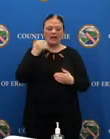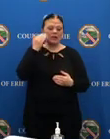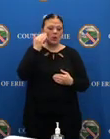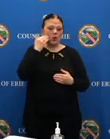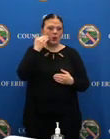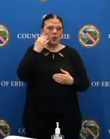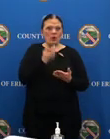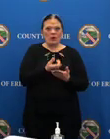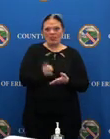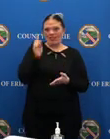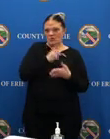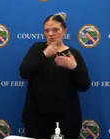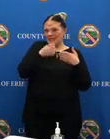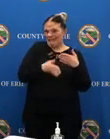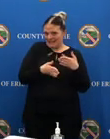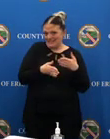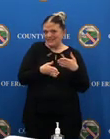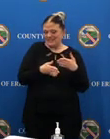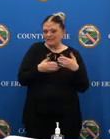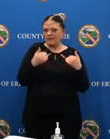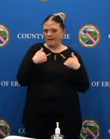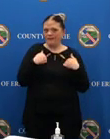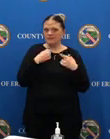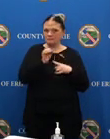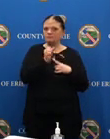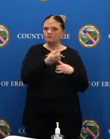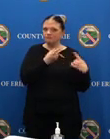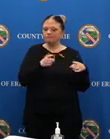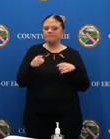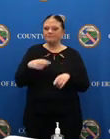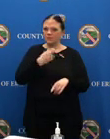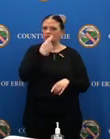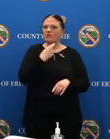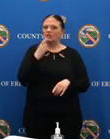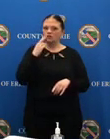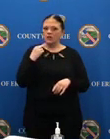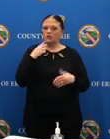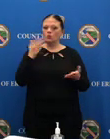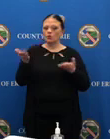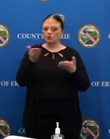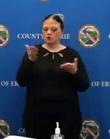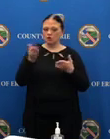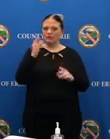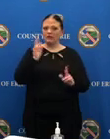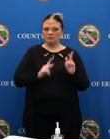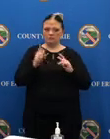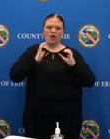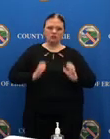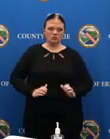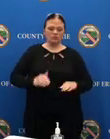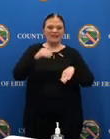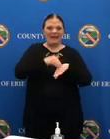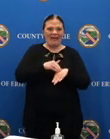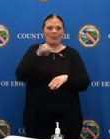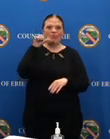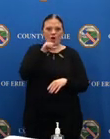that last weekend there were some incidents where restaurants were serving patrons at the bar while they were waiting for